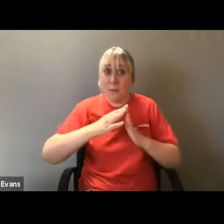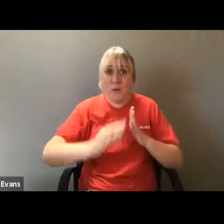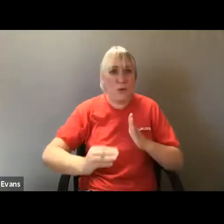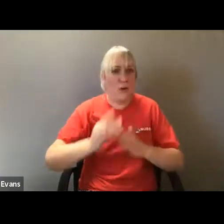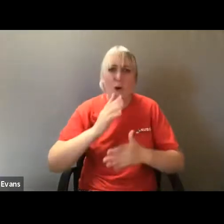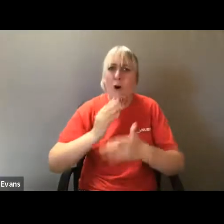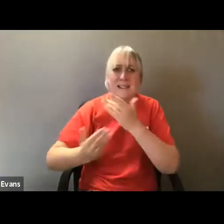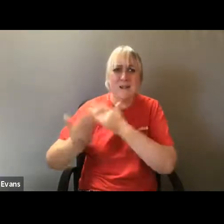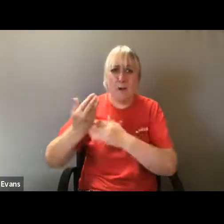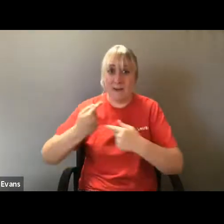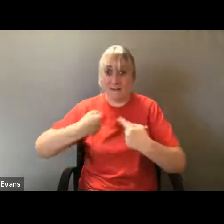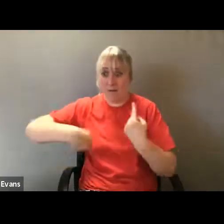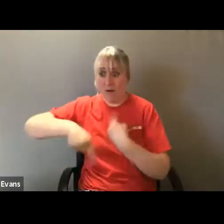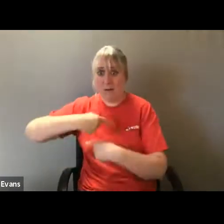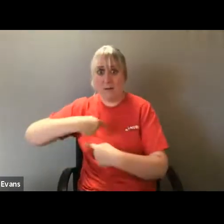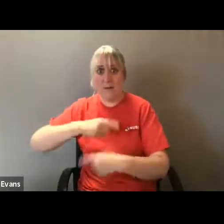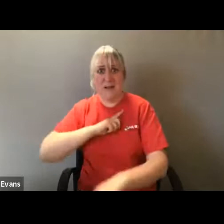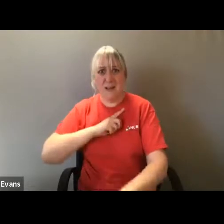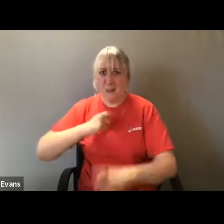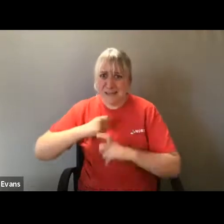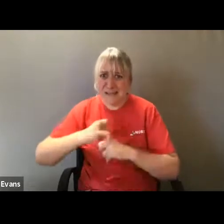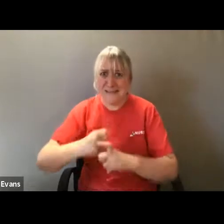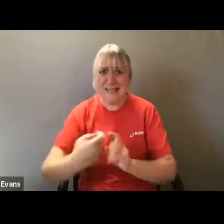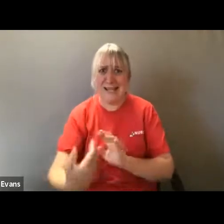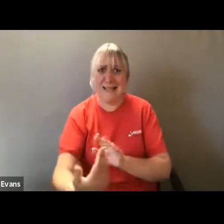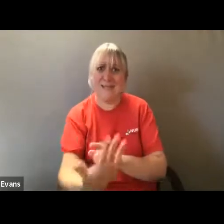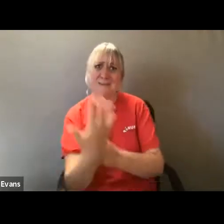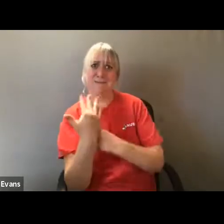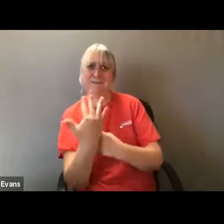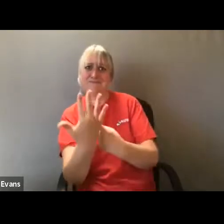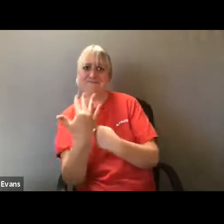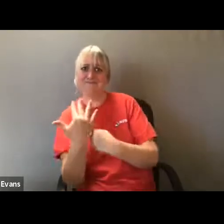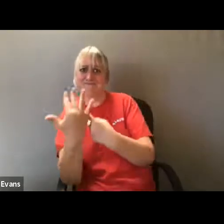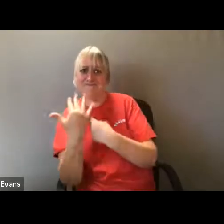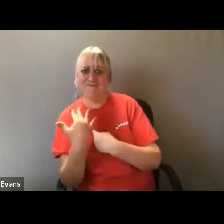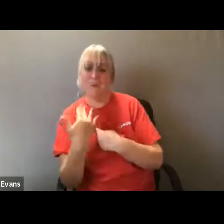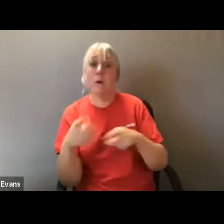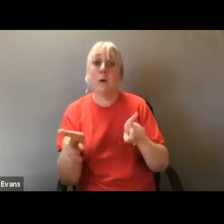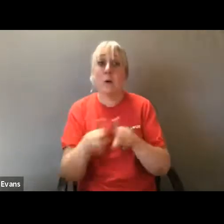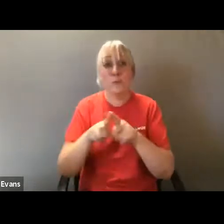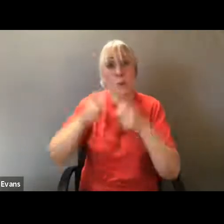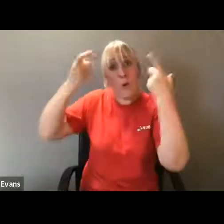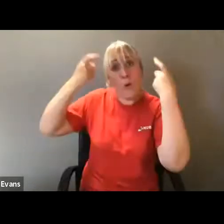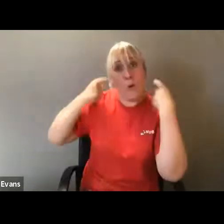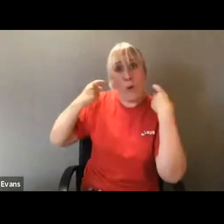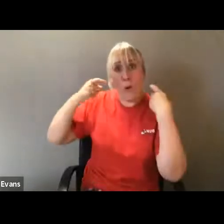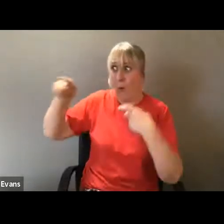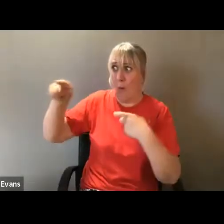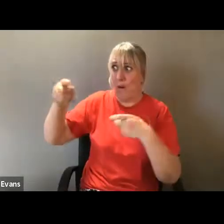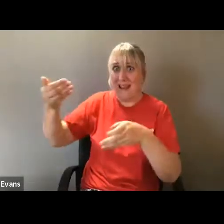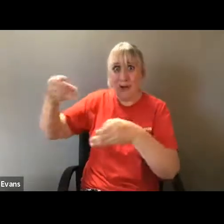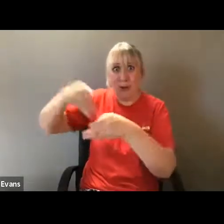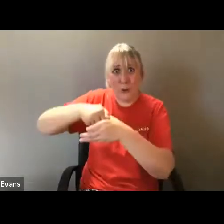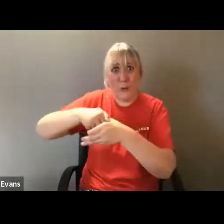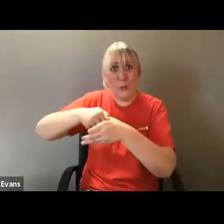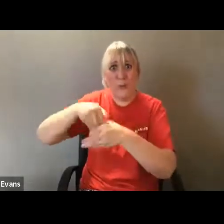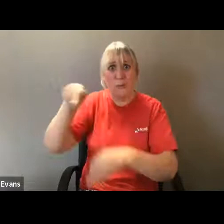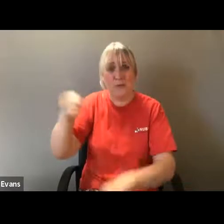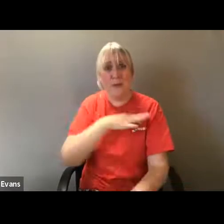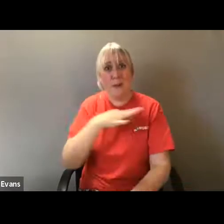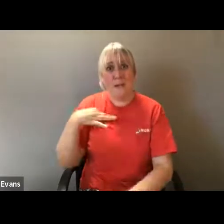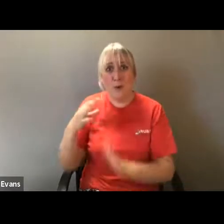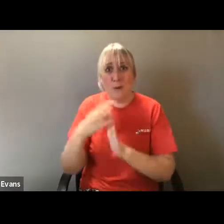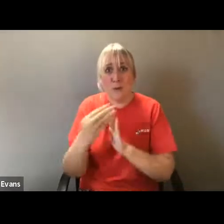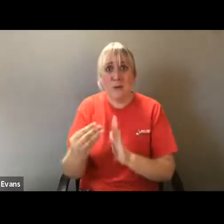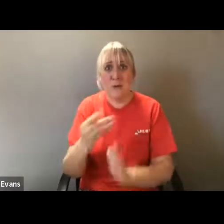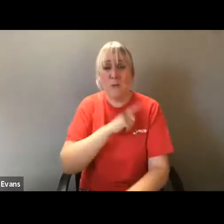much alive, and it's enshrined in law in the form of the Mental Health Act. Furthermore, the very existence of